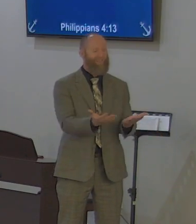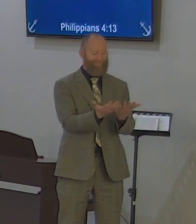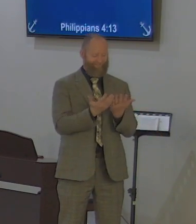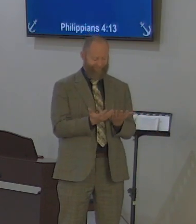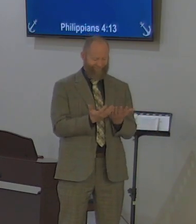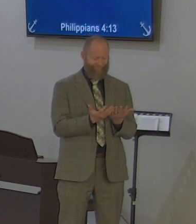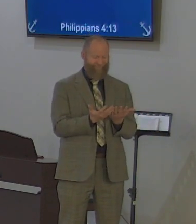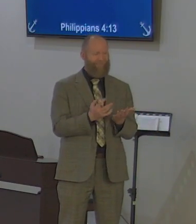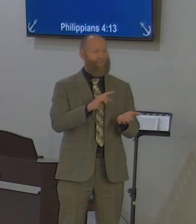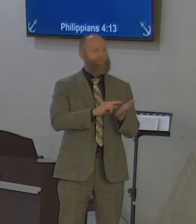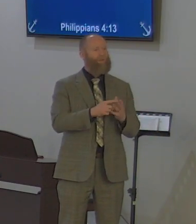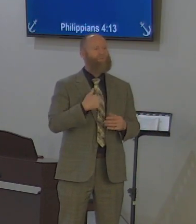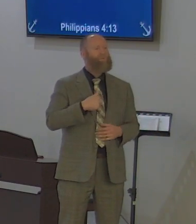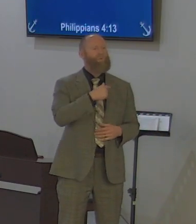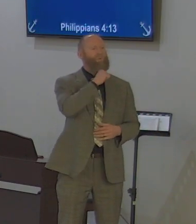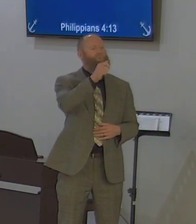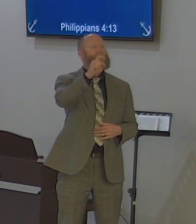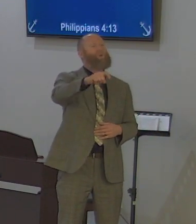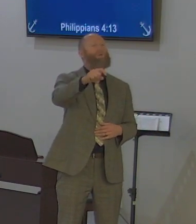Right?